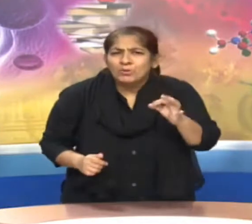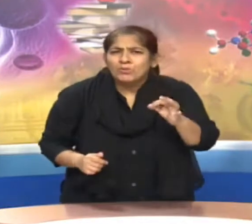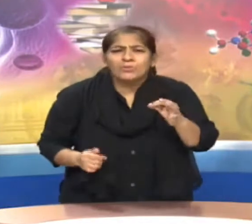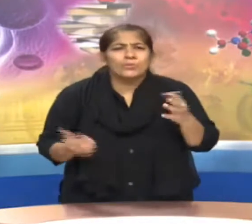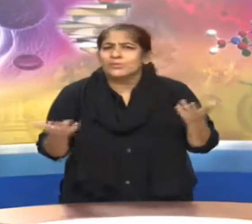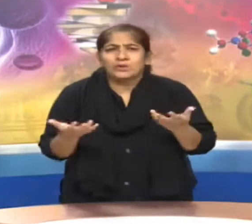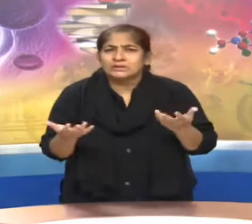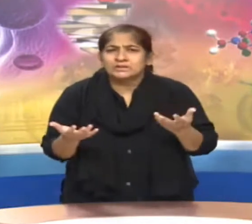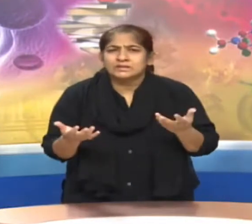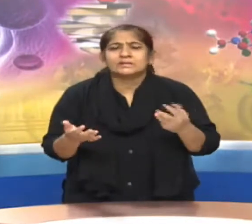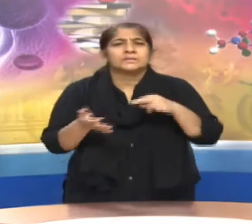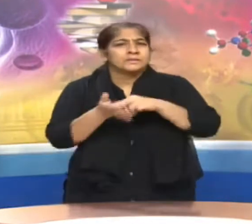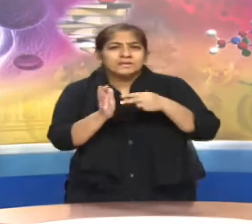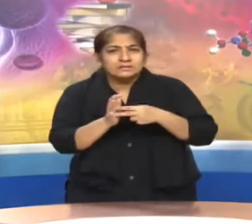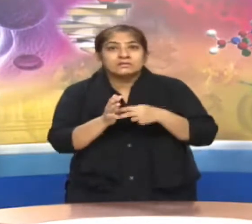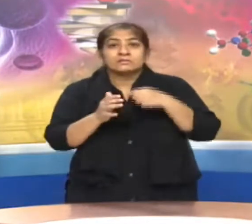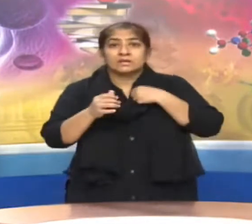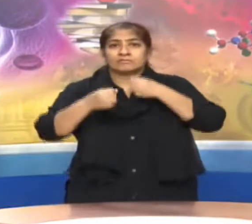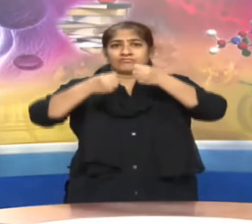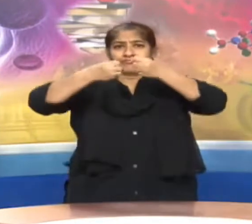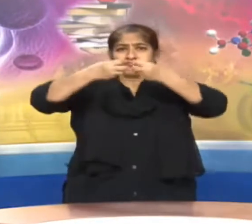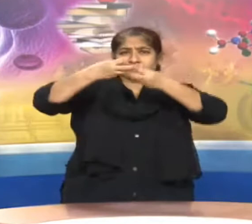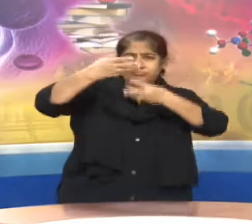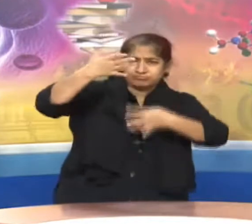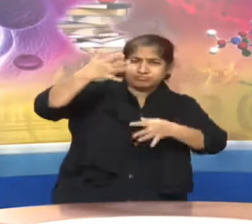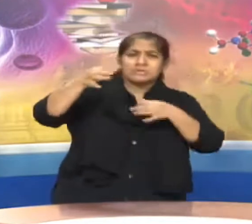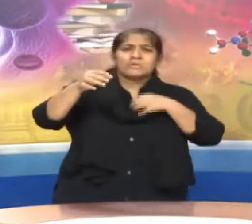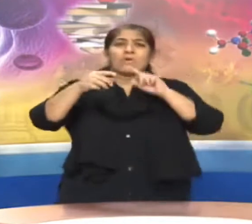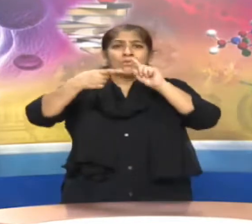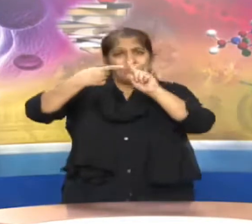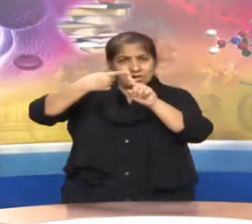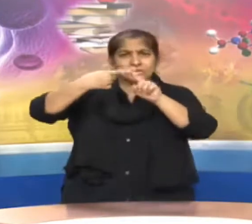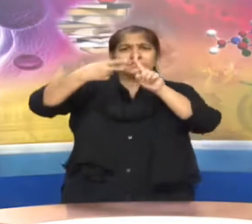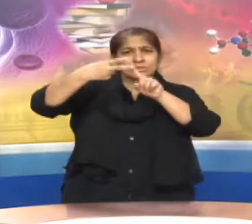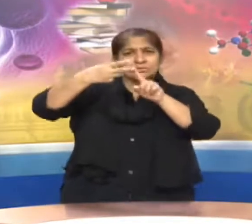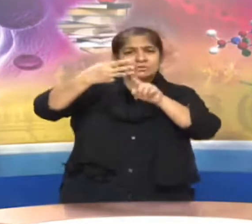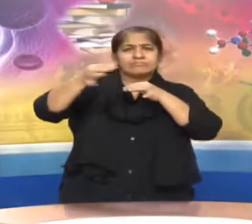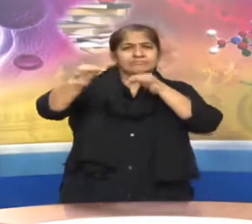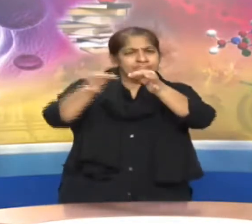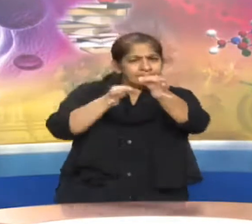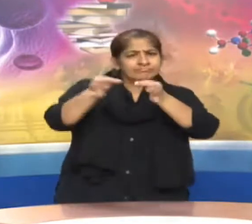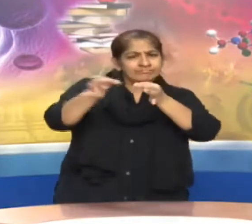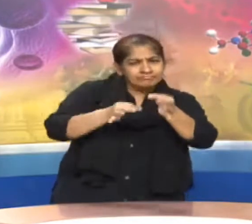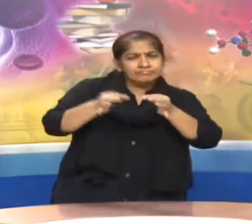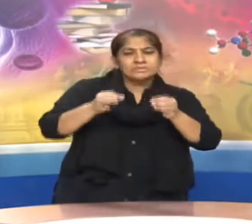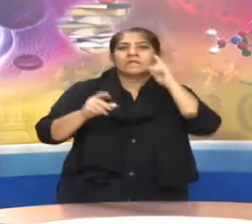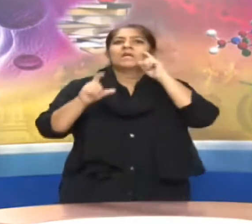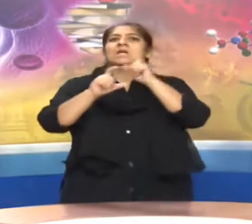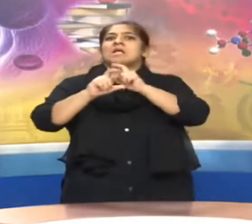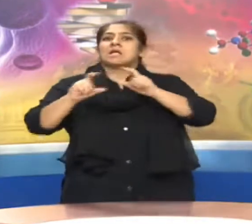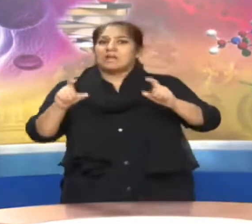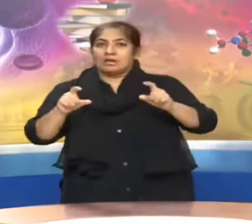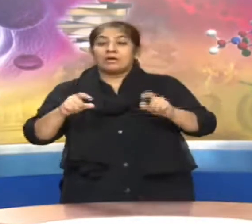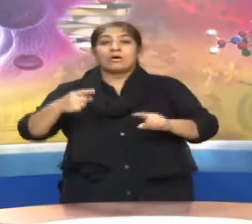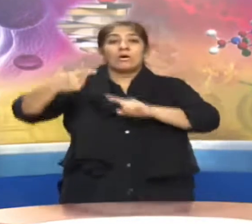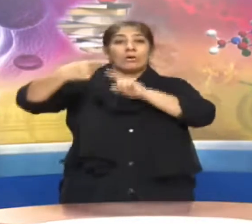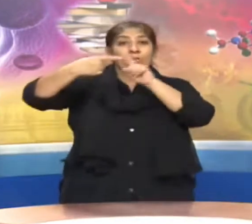Directing is really very important. Let us understand them one by one. We have some points. We will